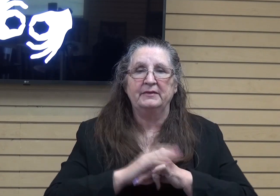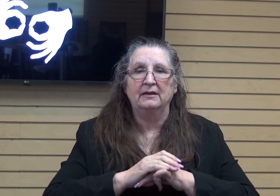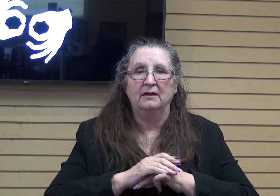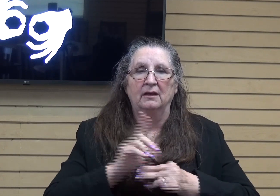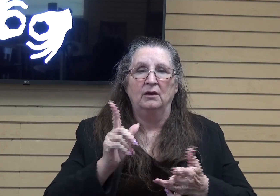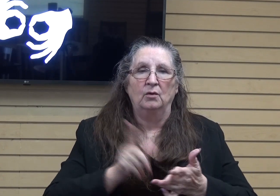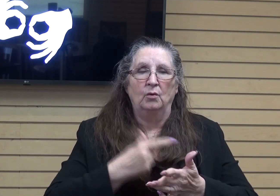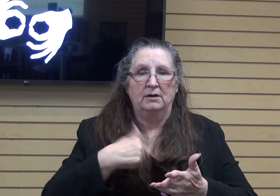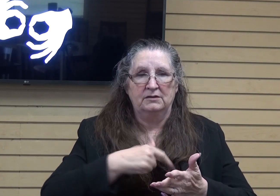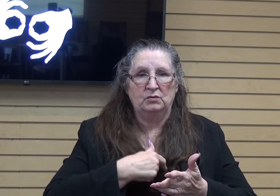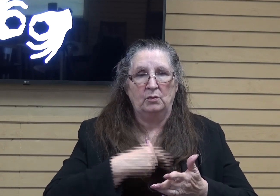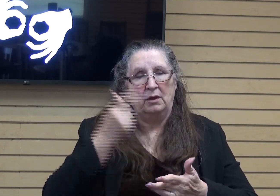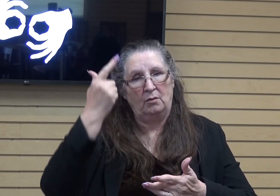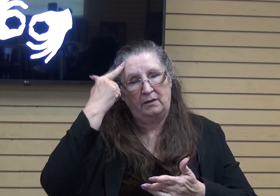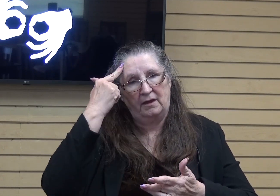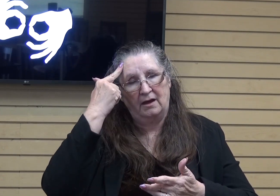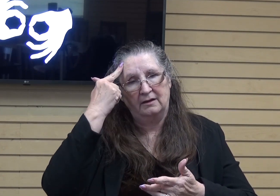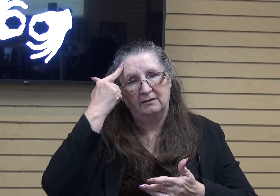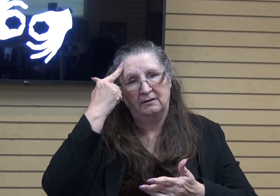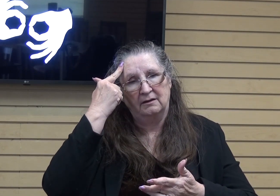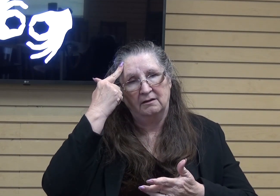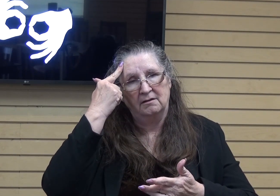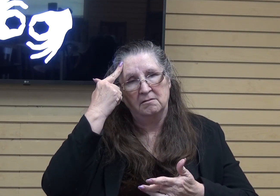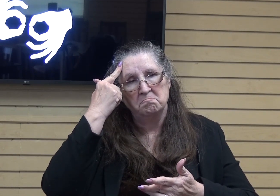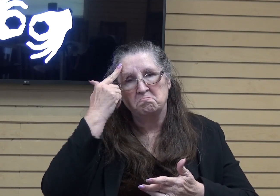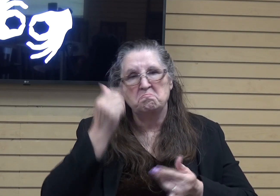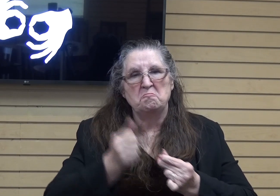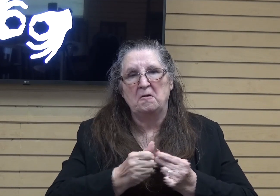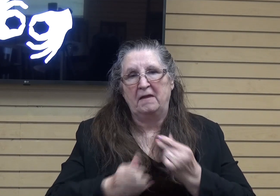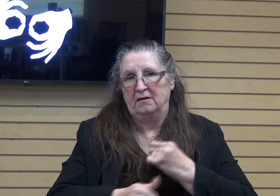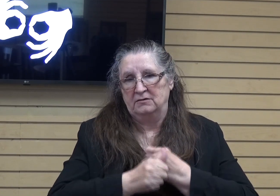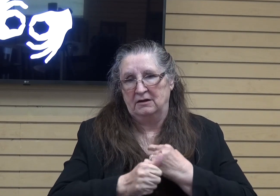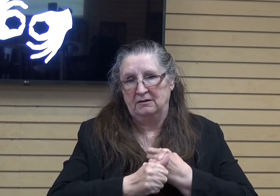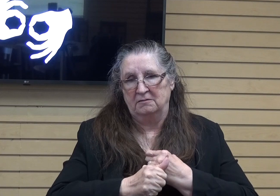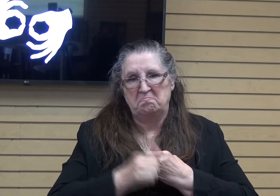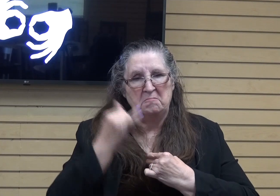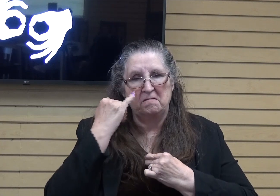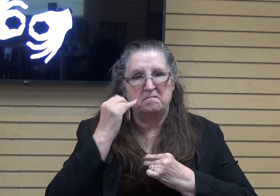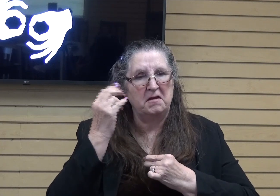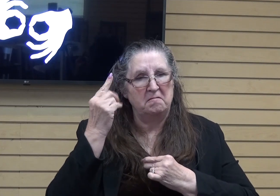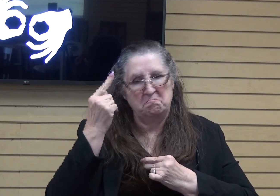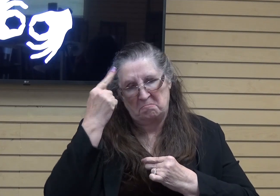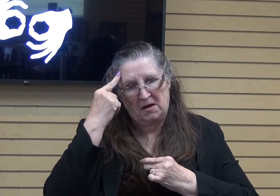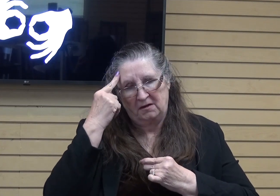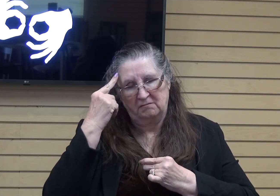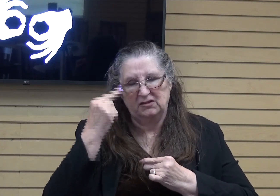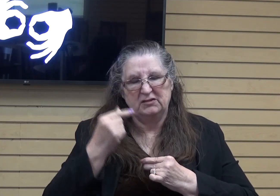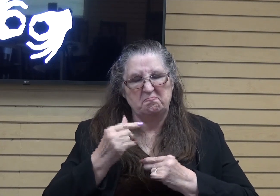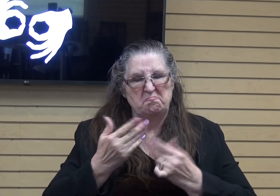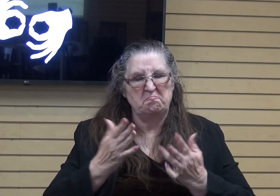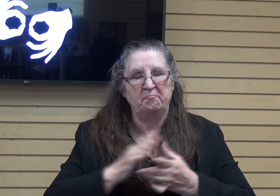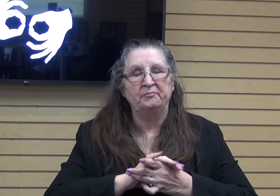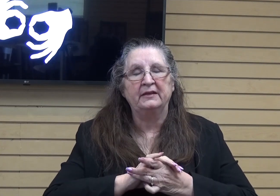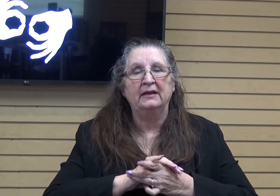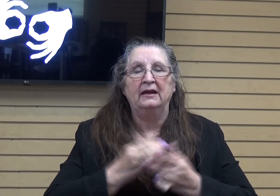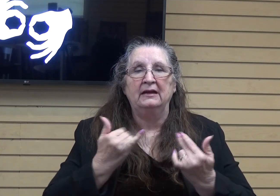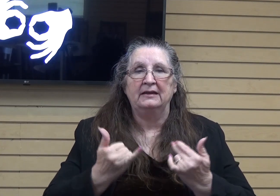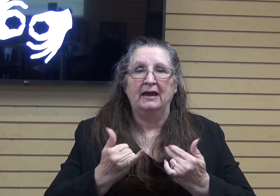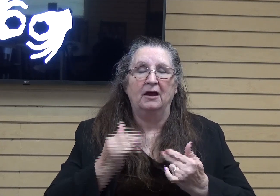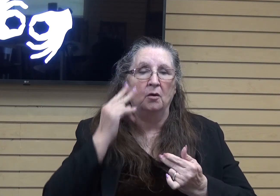we were thought of as fairly harmless, if we were thought of at all, now we are seen as part of the